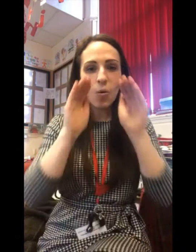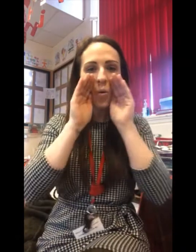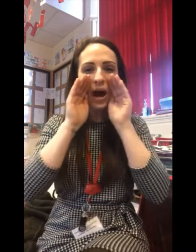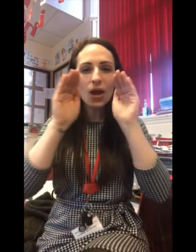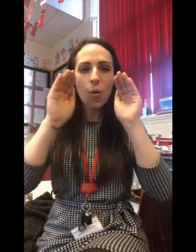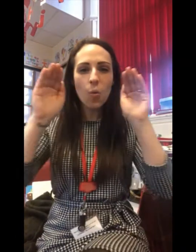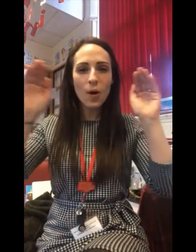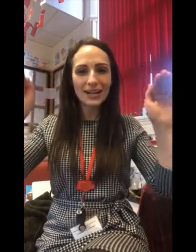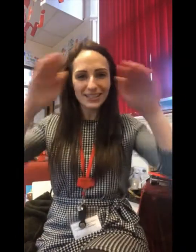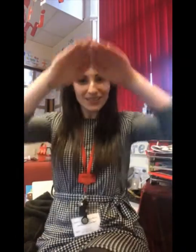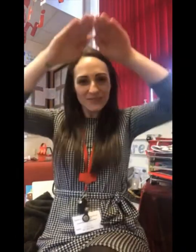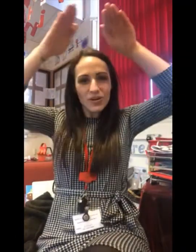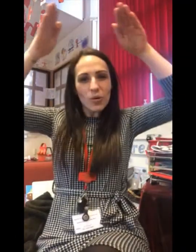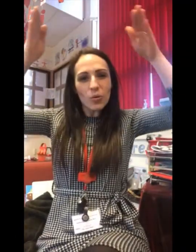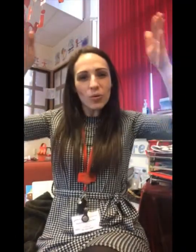what a wonderful